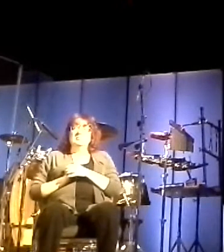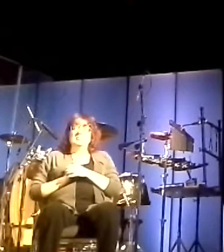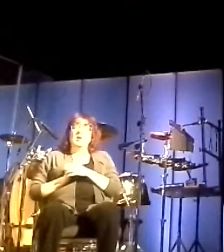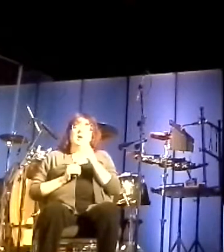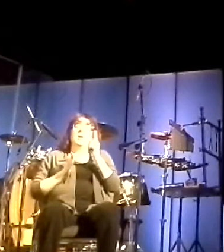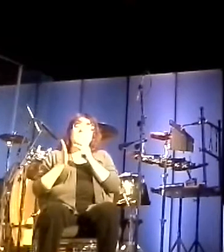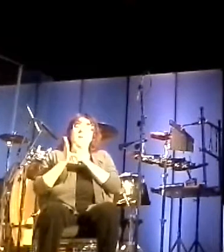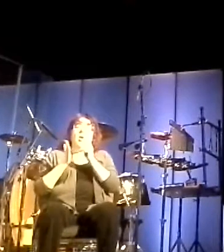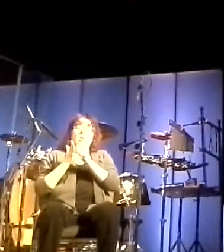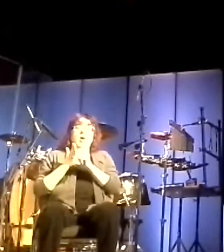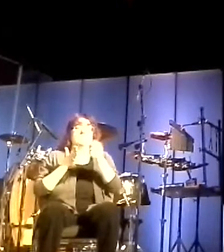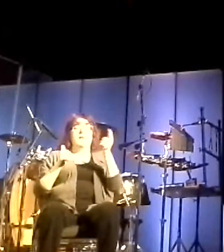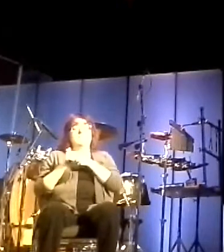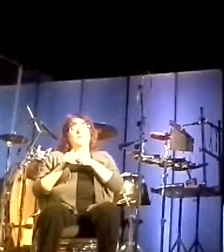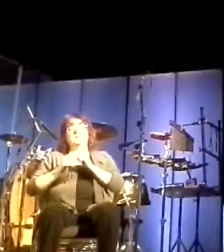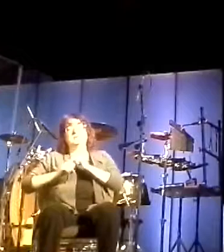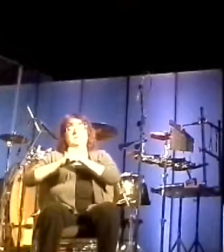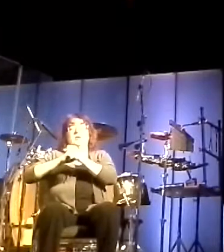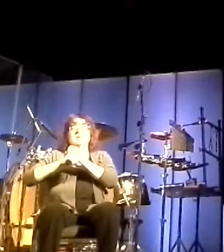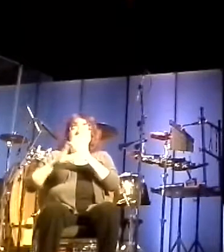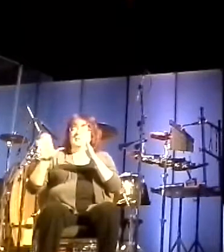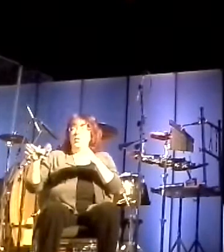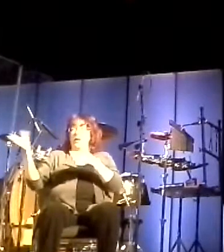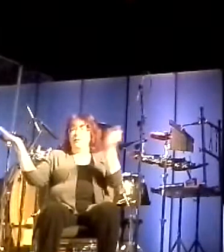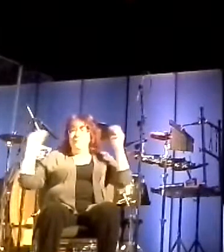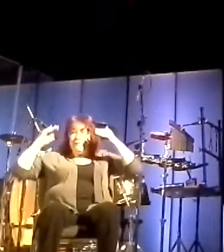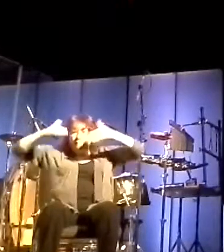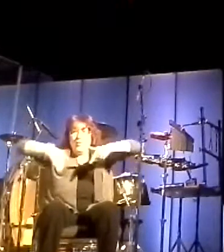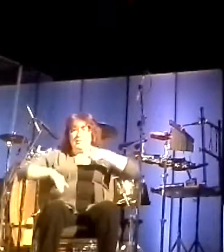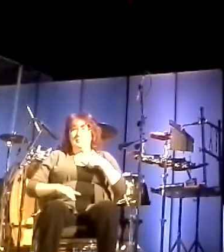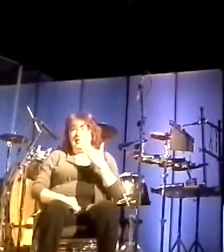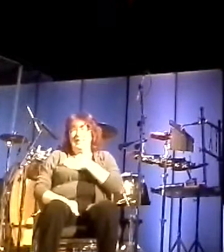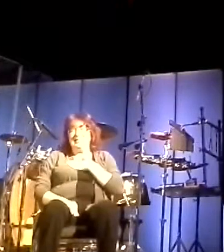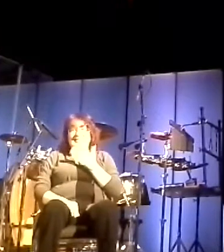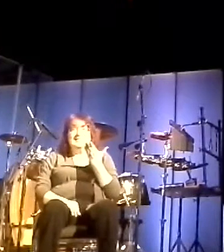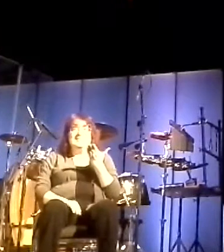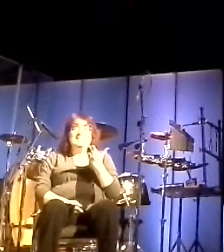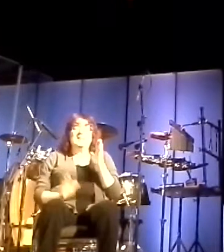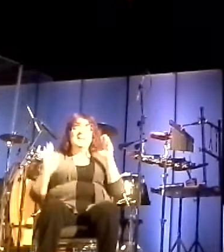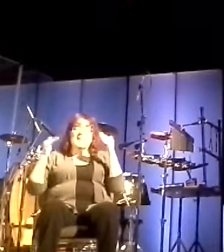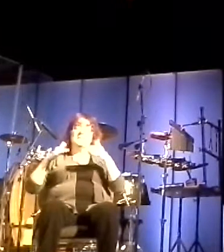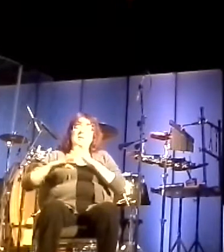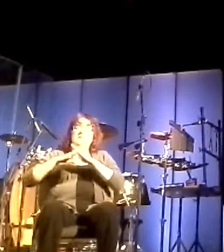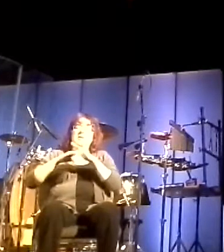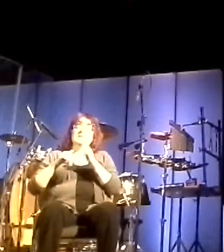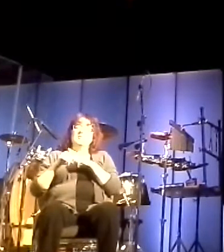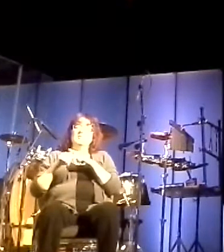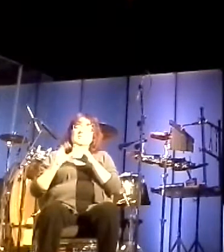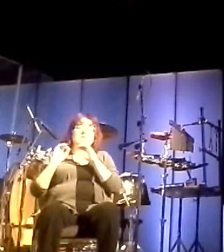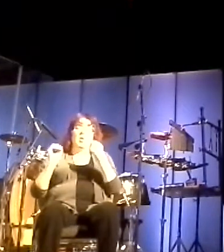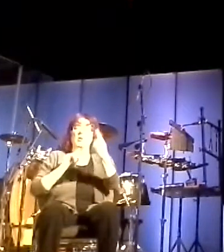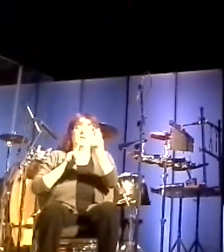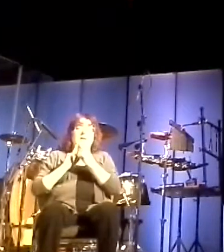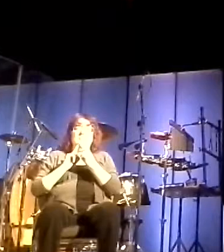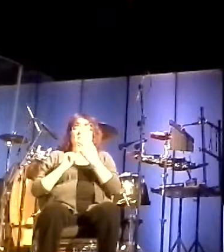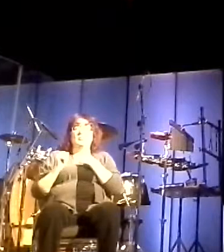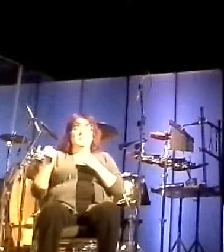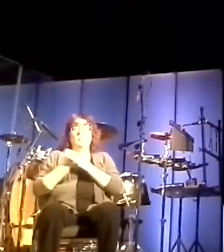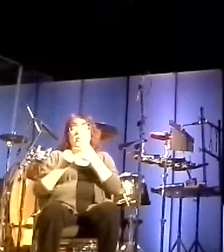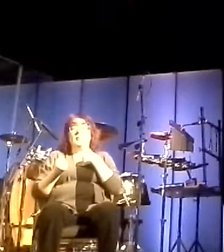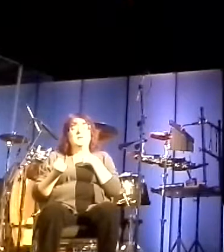Okay? Paul writes, he says, "That my first defense..." Okay, come back to me. "That my first defense, no one came to my